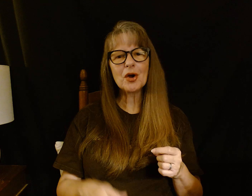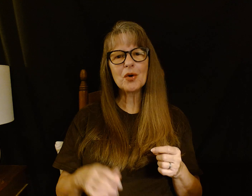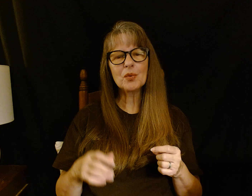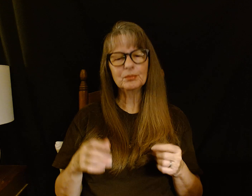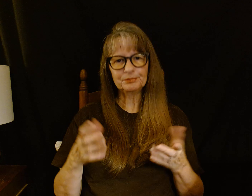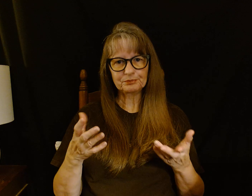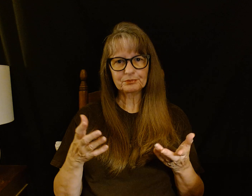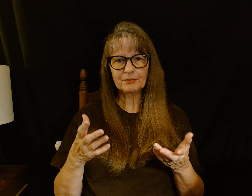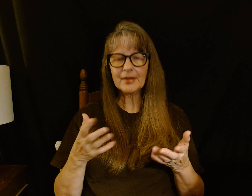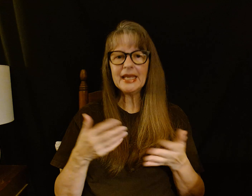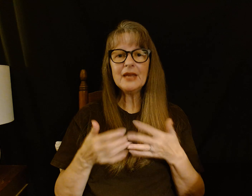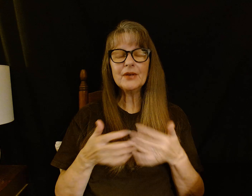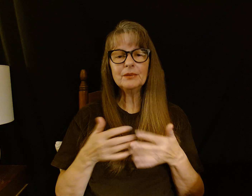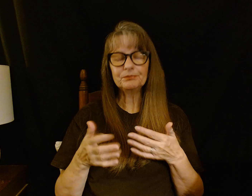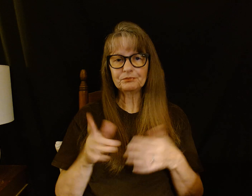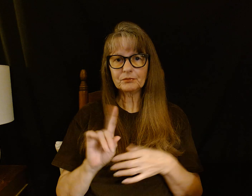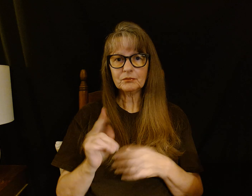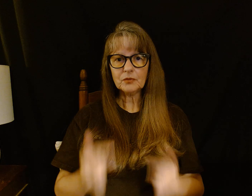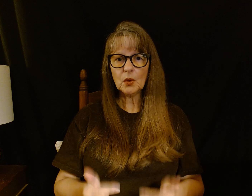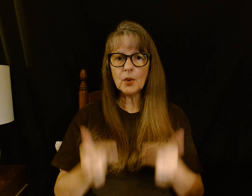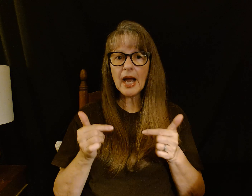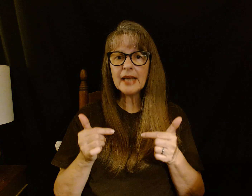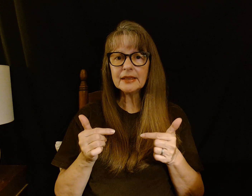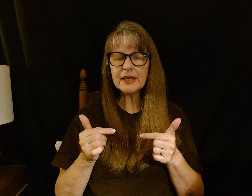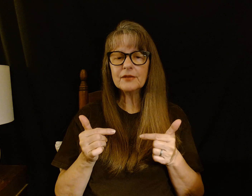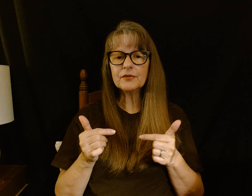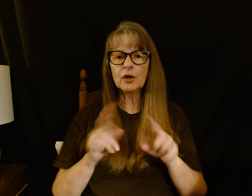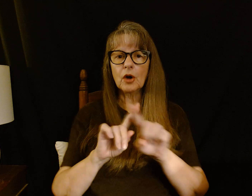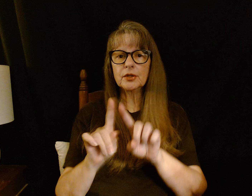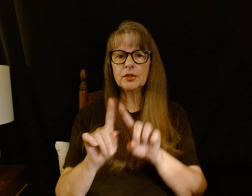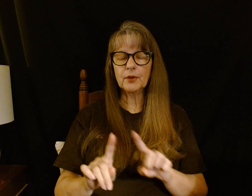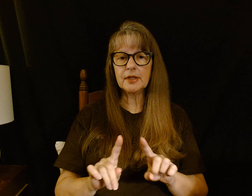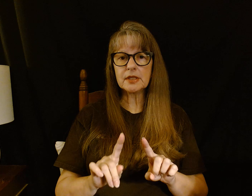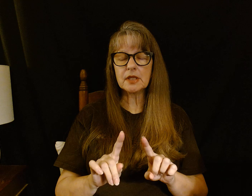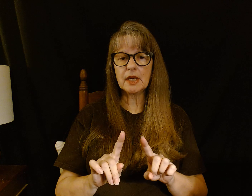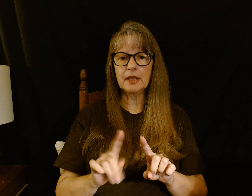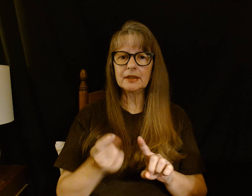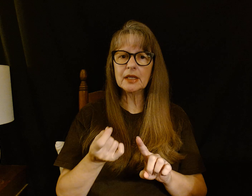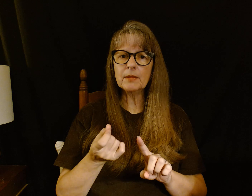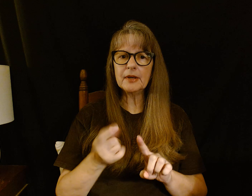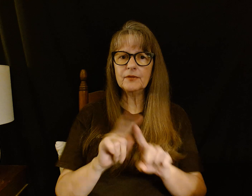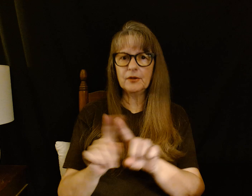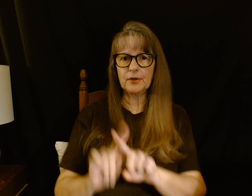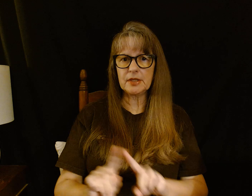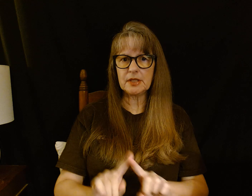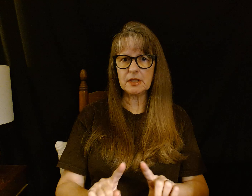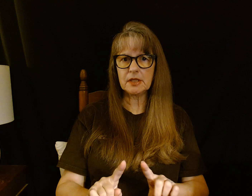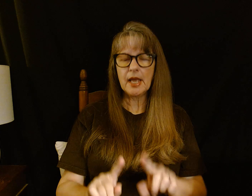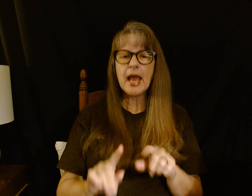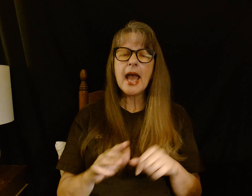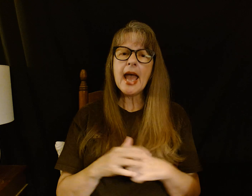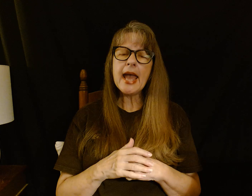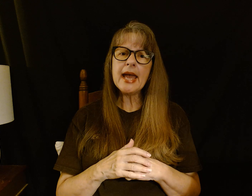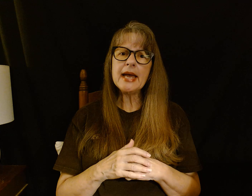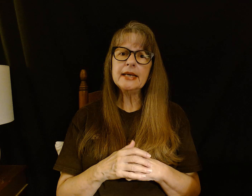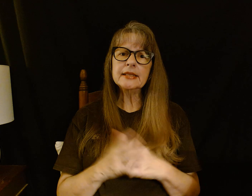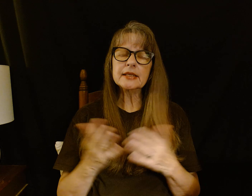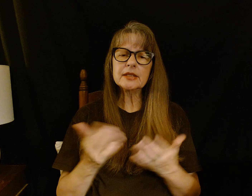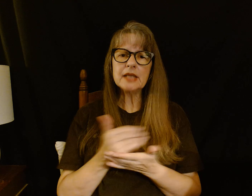so even where I live, there are difference, a little bit of differences. And some